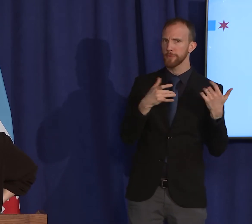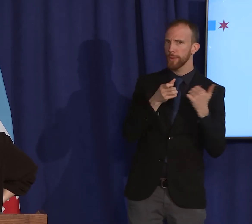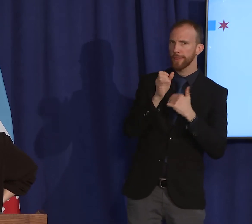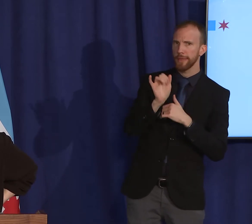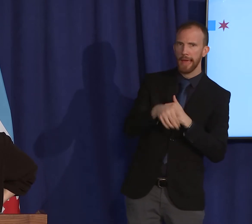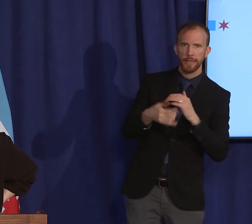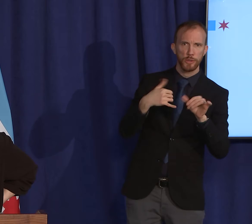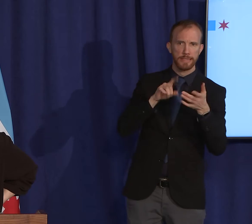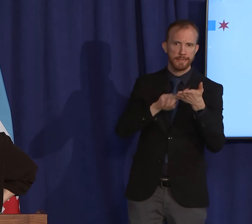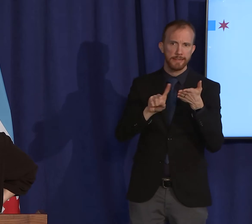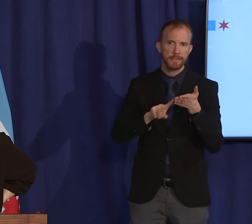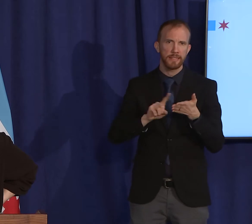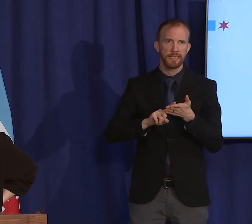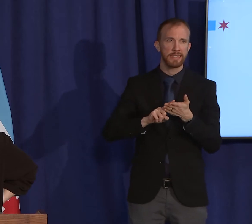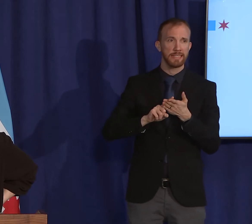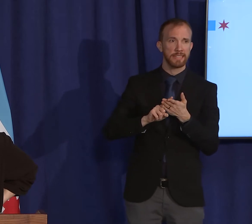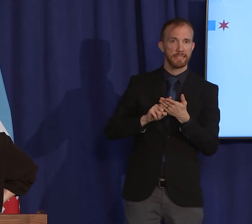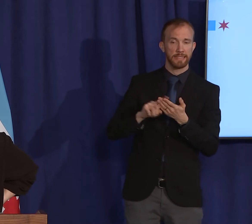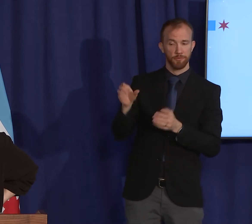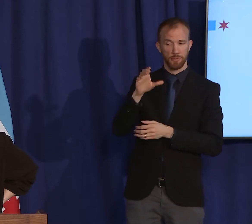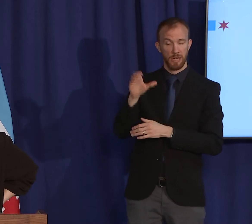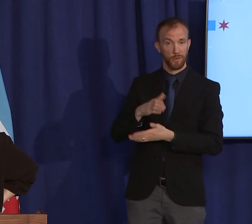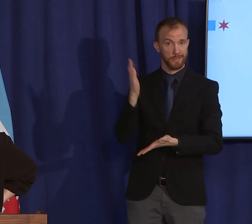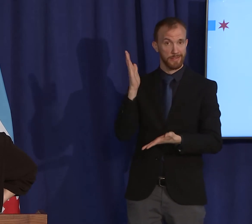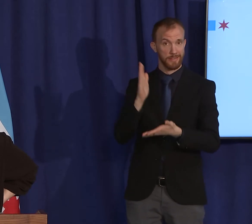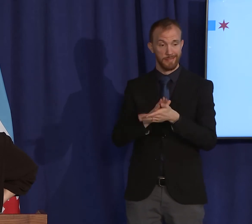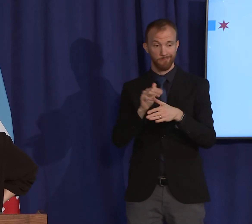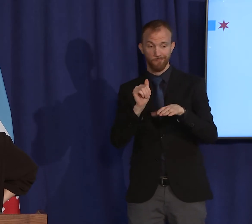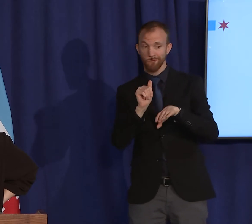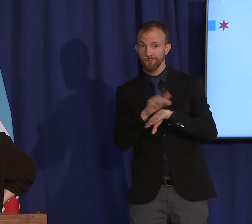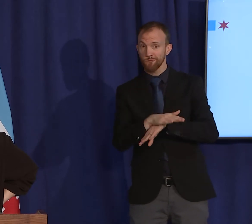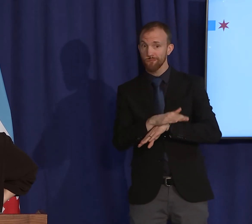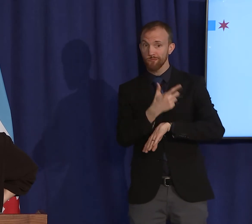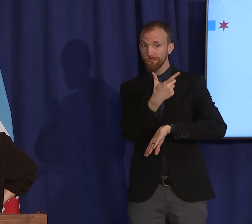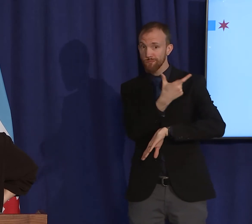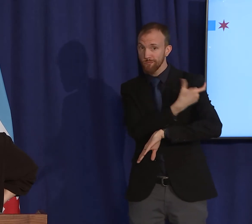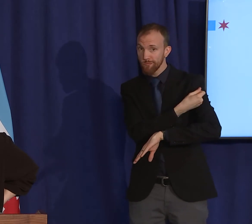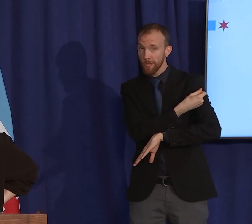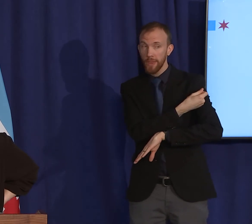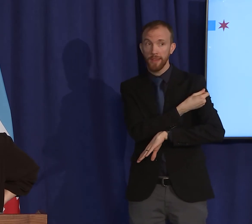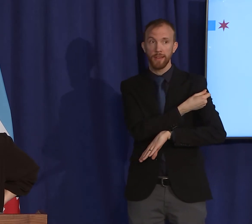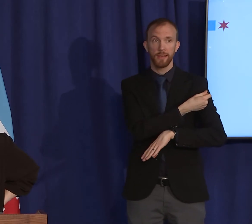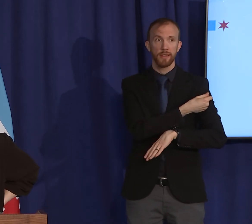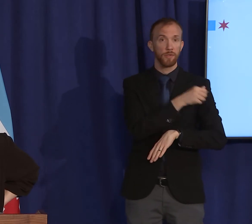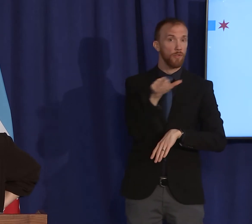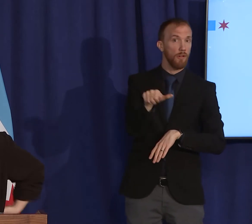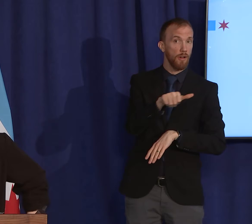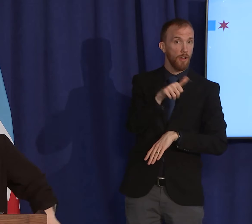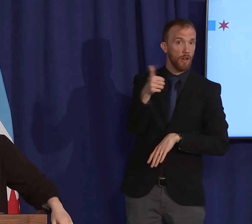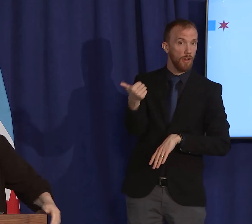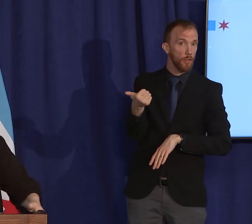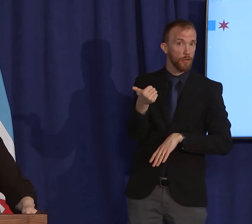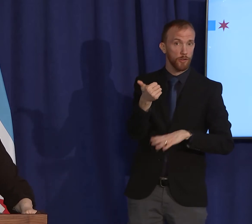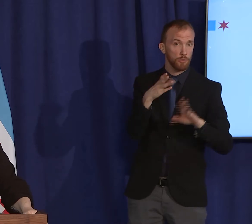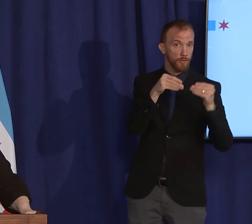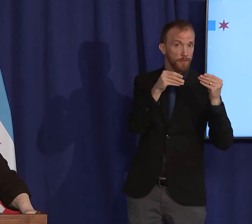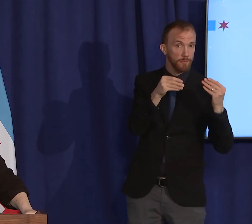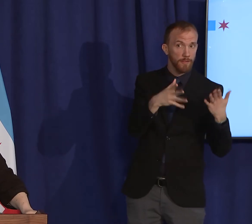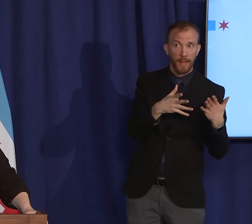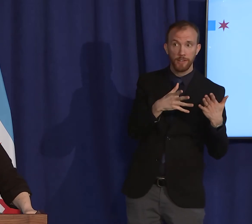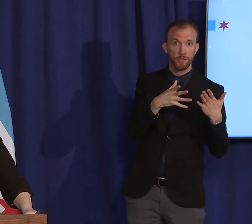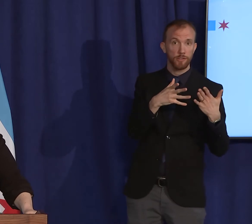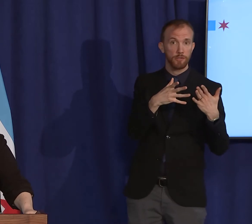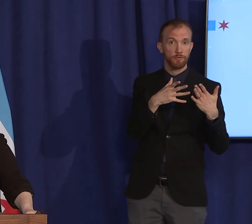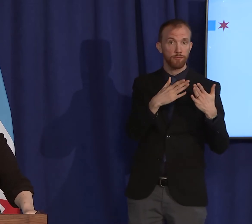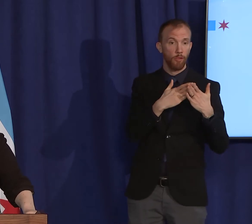stop sending them doses? And has the city found other examples of providers going outside